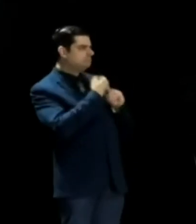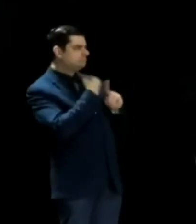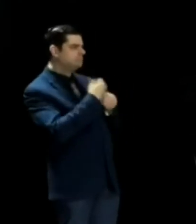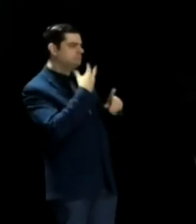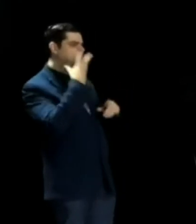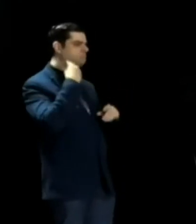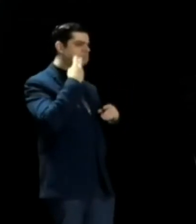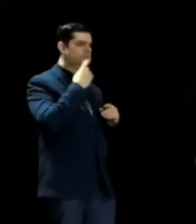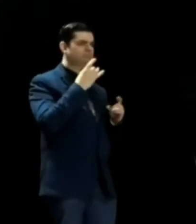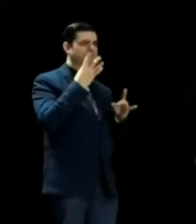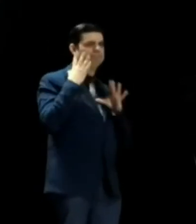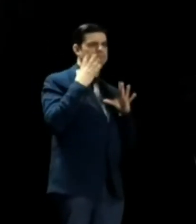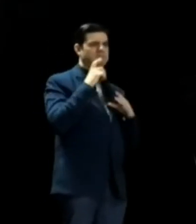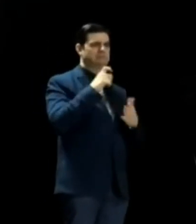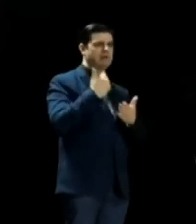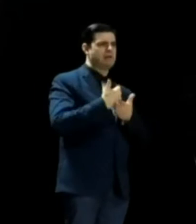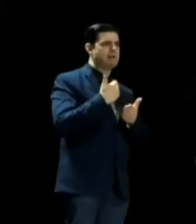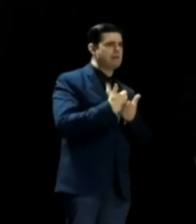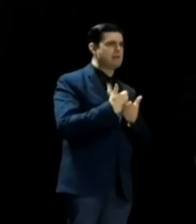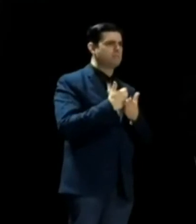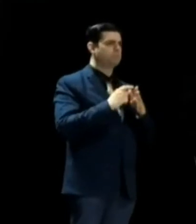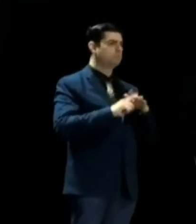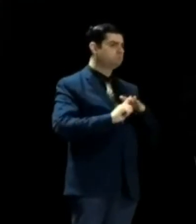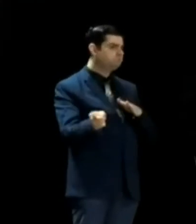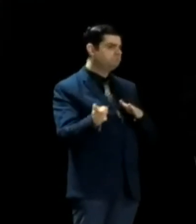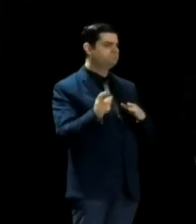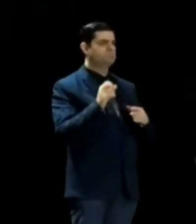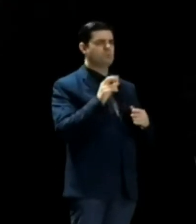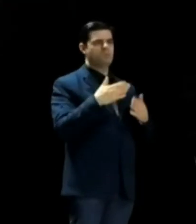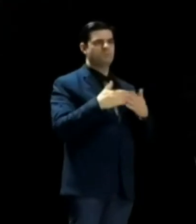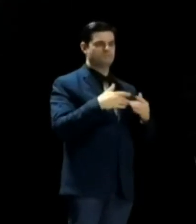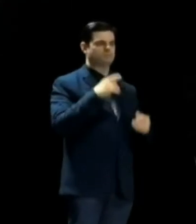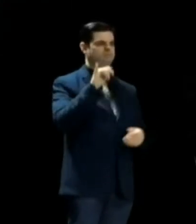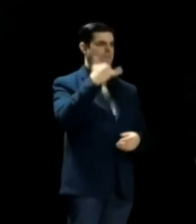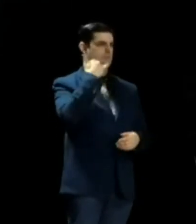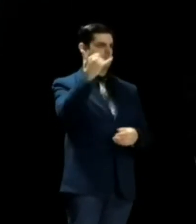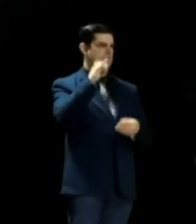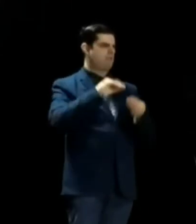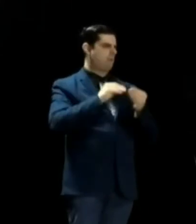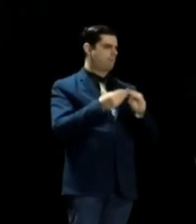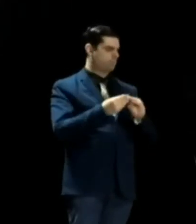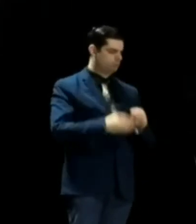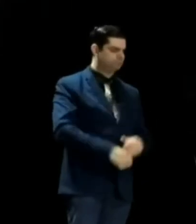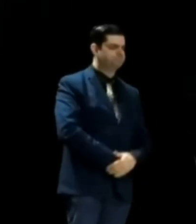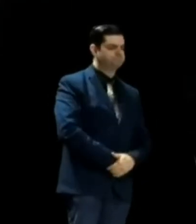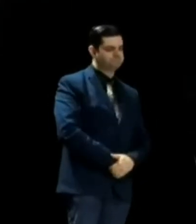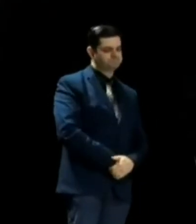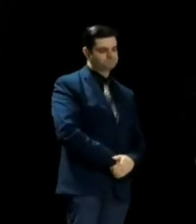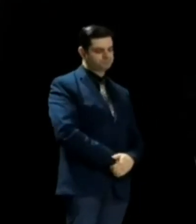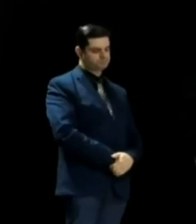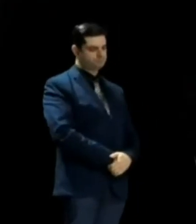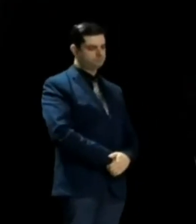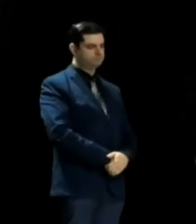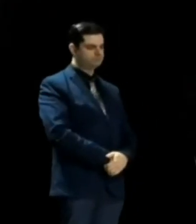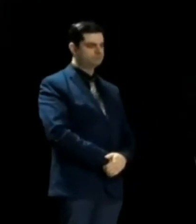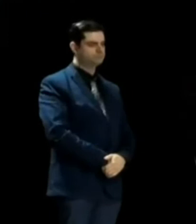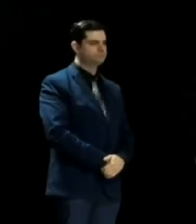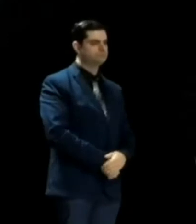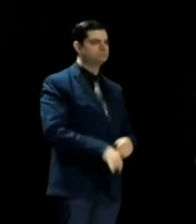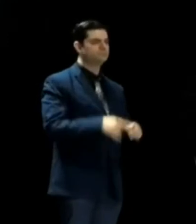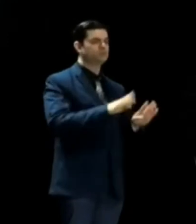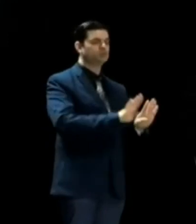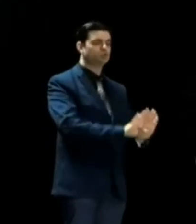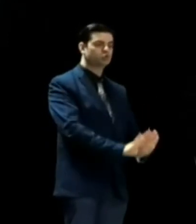315-468-3260. New York State Children and Abuse Hotline. If you're reporting a situation of child abuse,